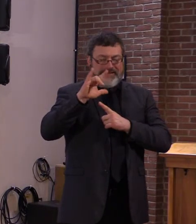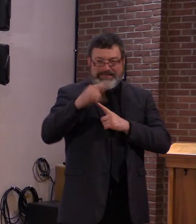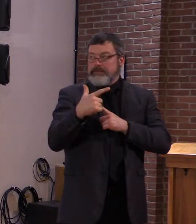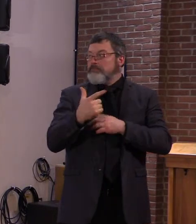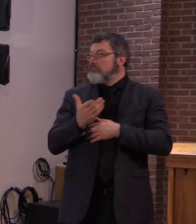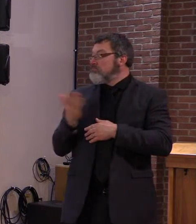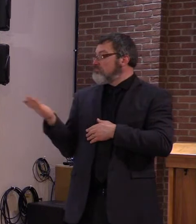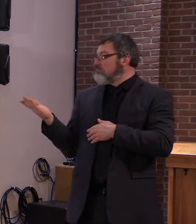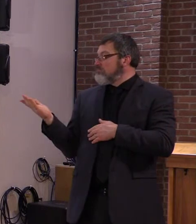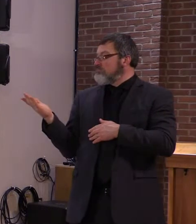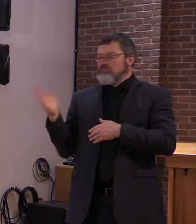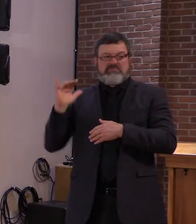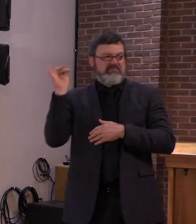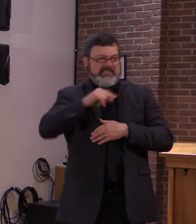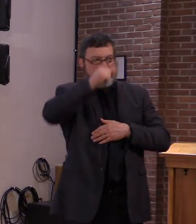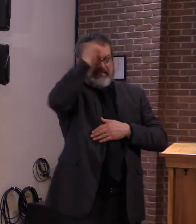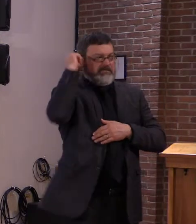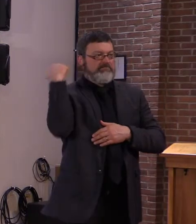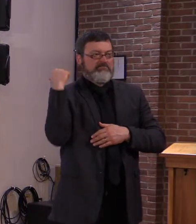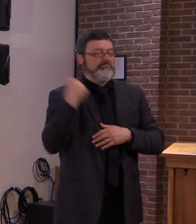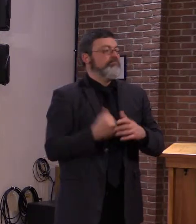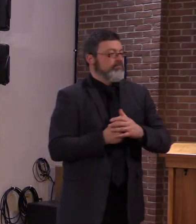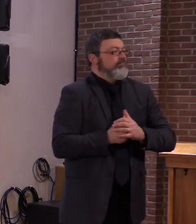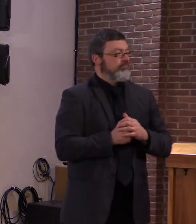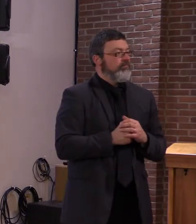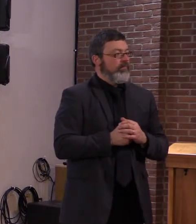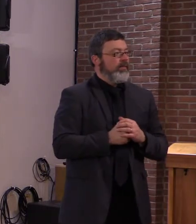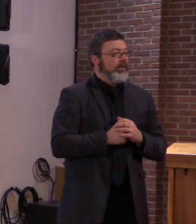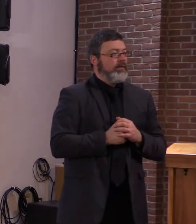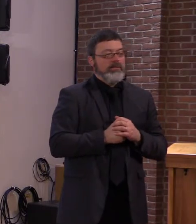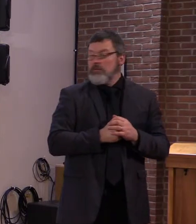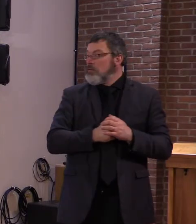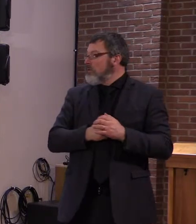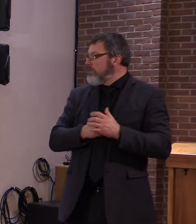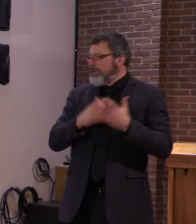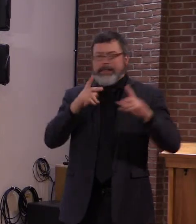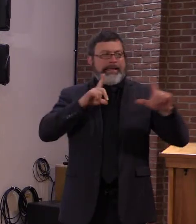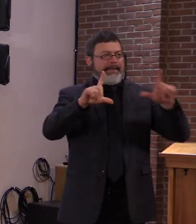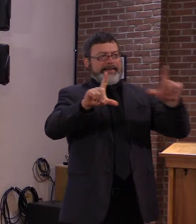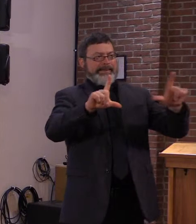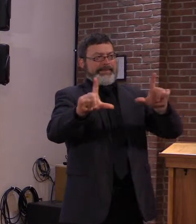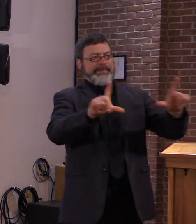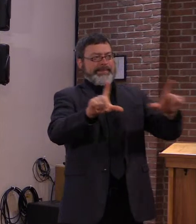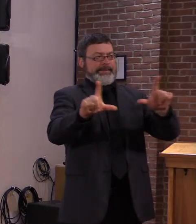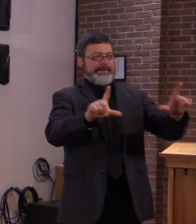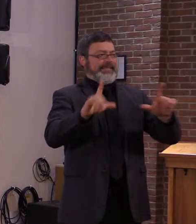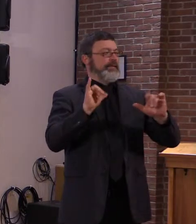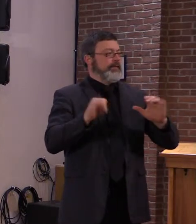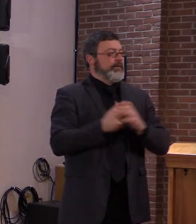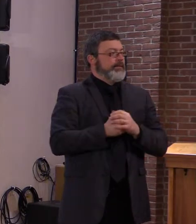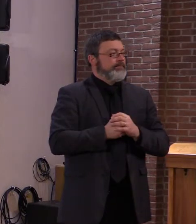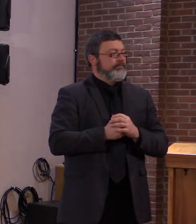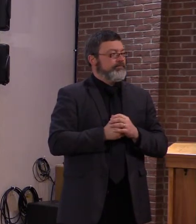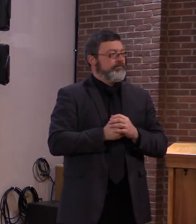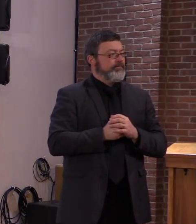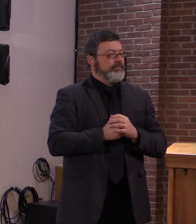only add to that as a joint effort. Of course, knowing that social media could use